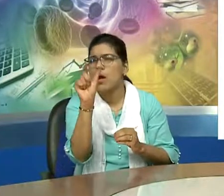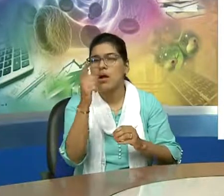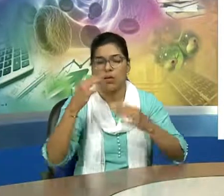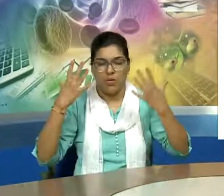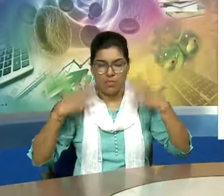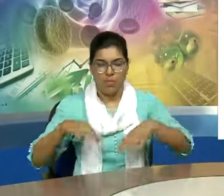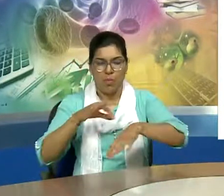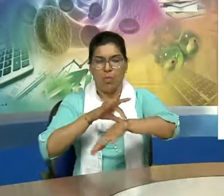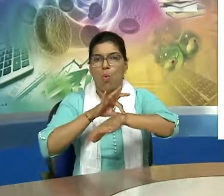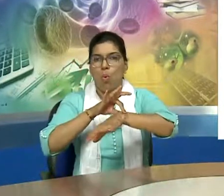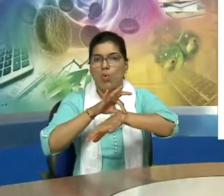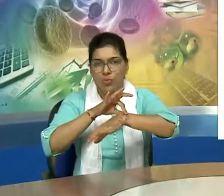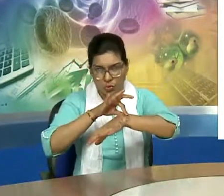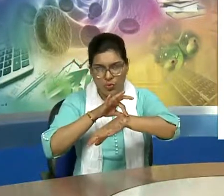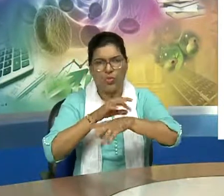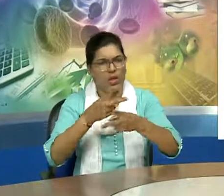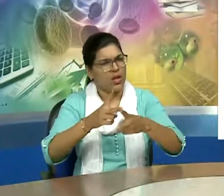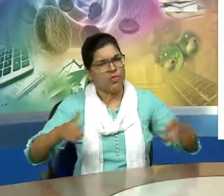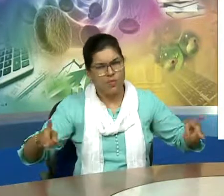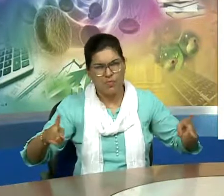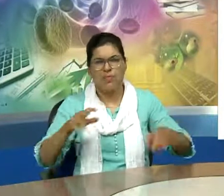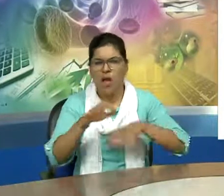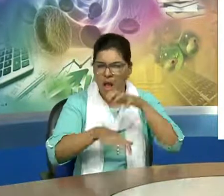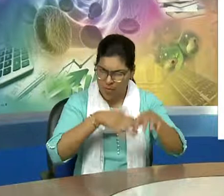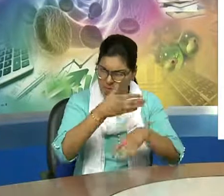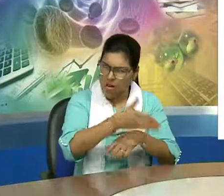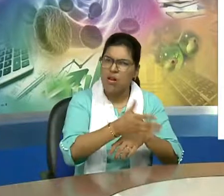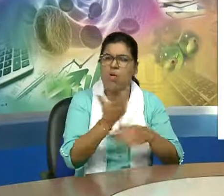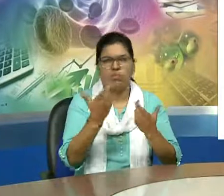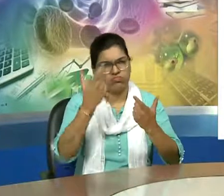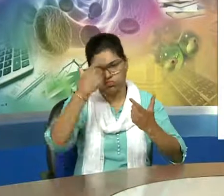resources or all those materials which